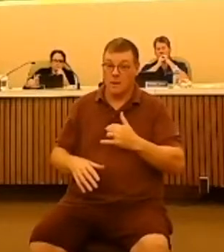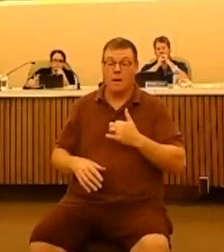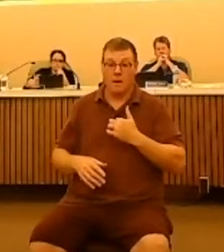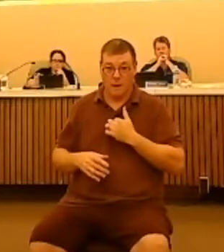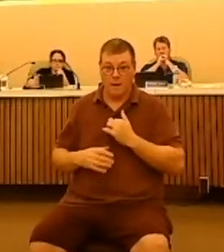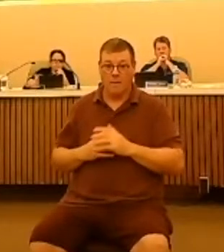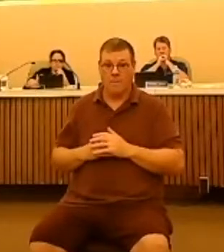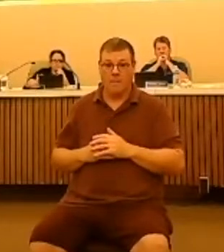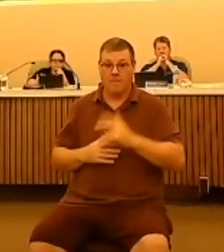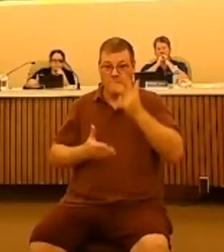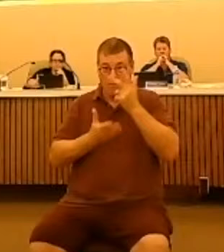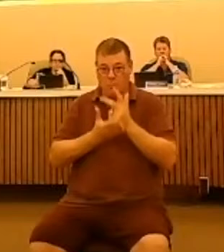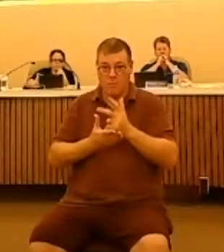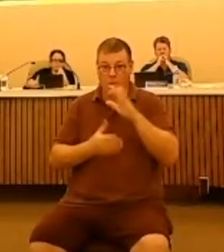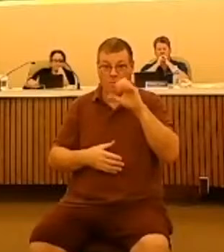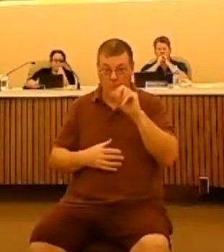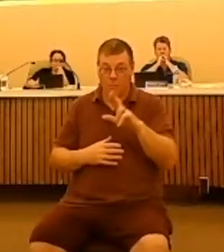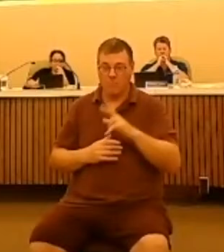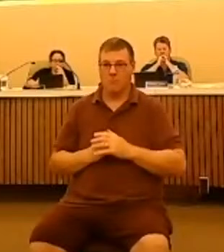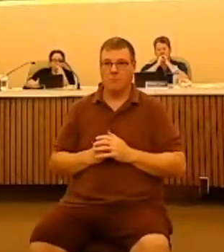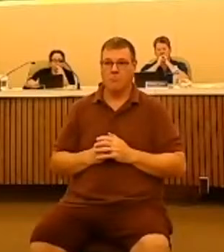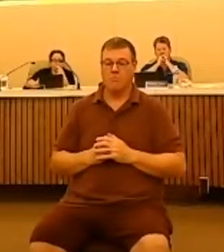have a low riding car,